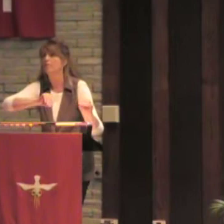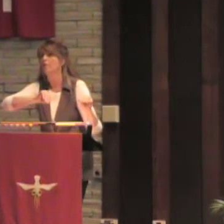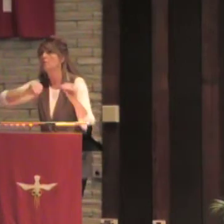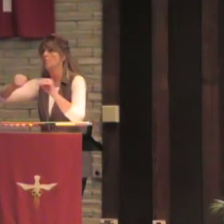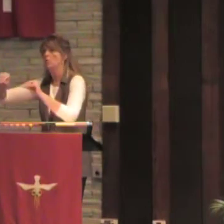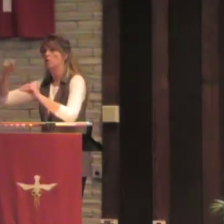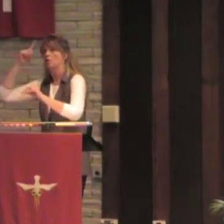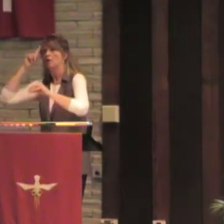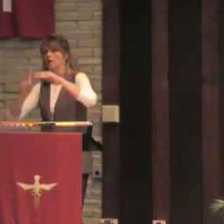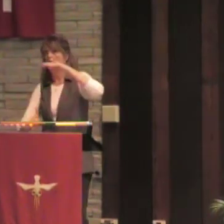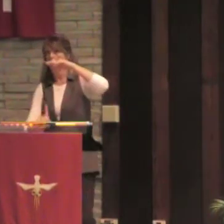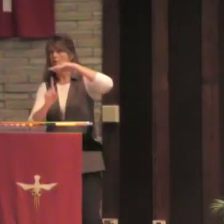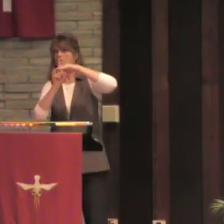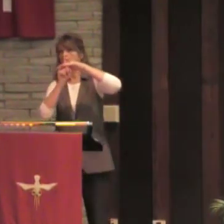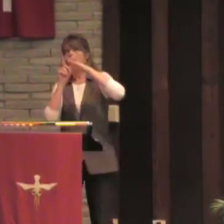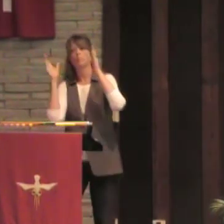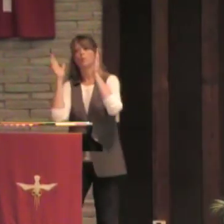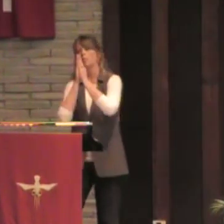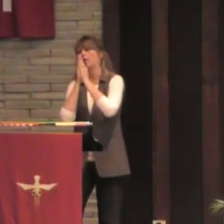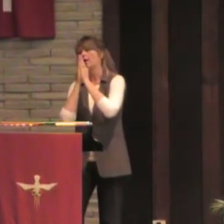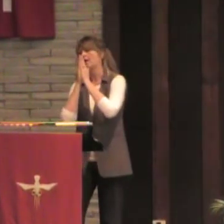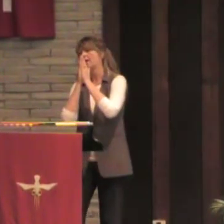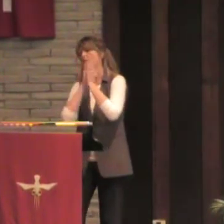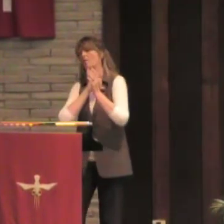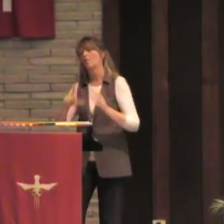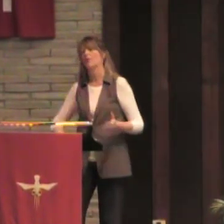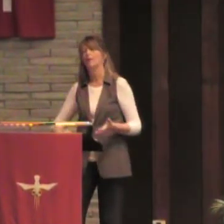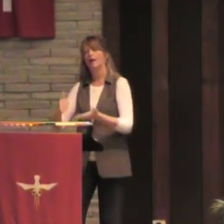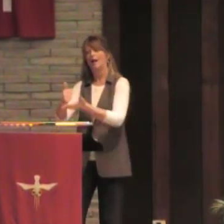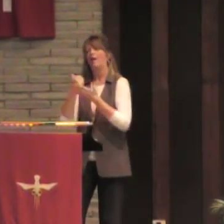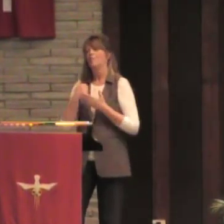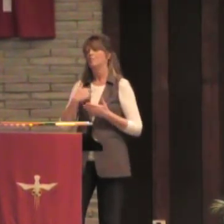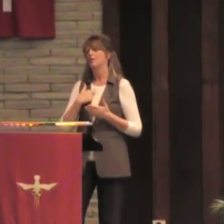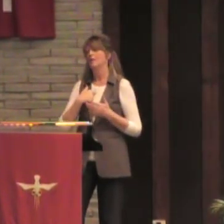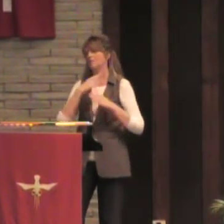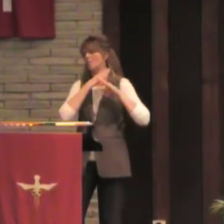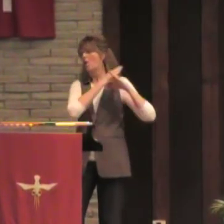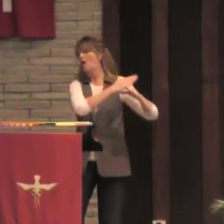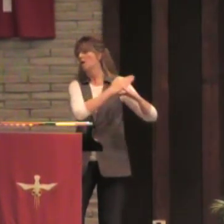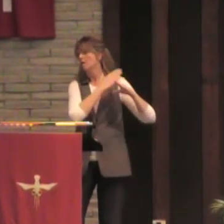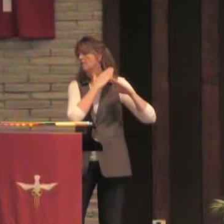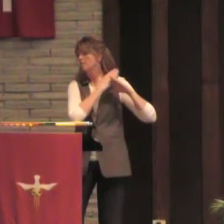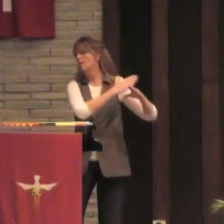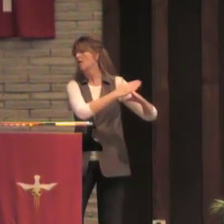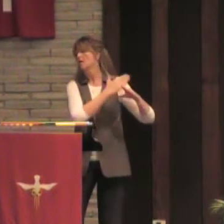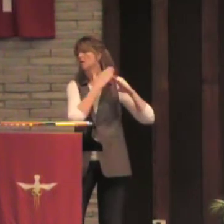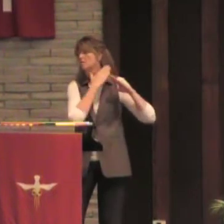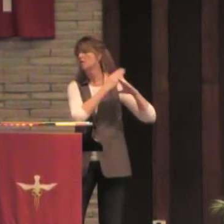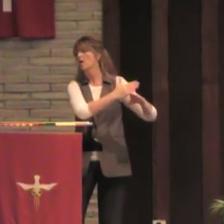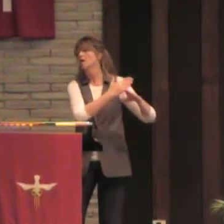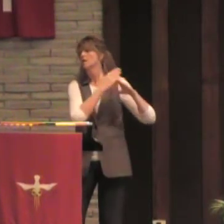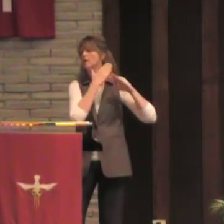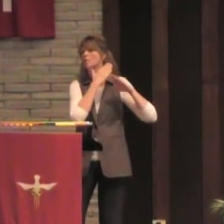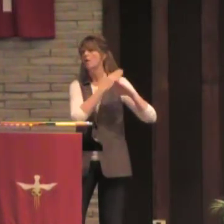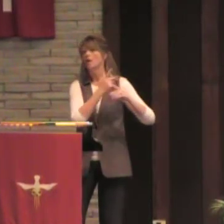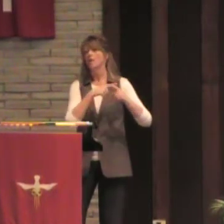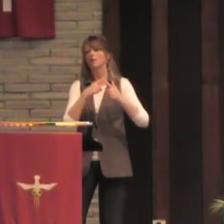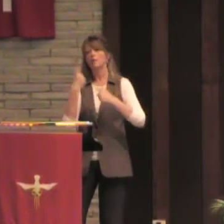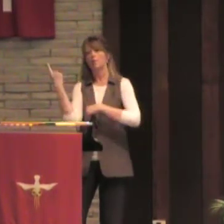So when you forgive and move on, and if an old memory tends to come back, pray about it and